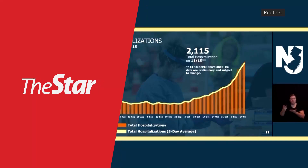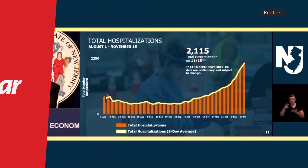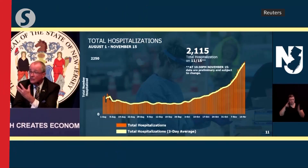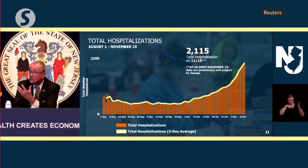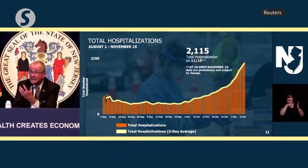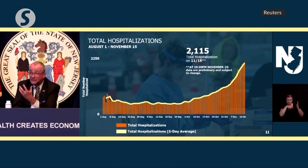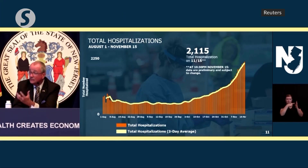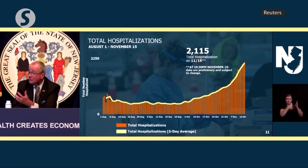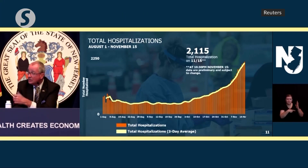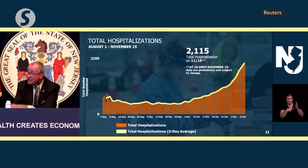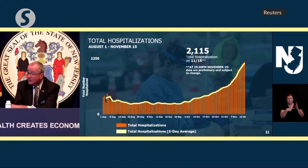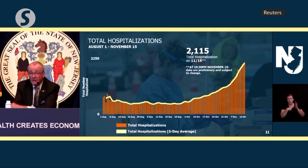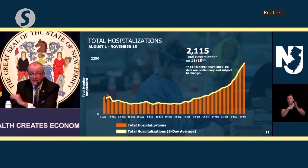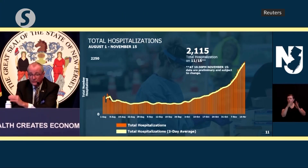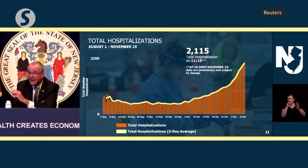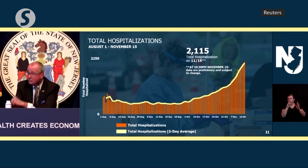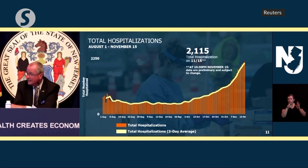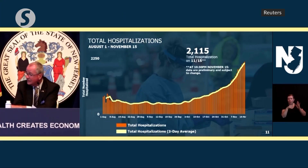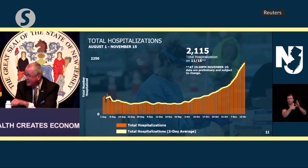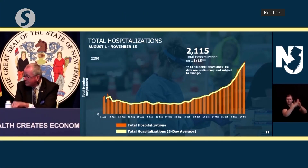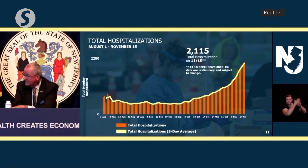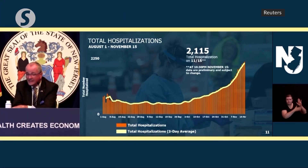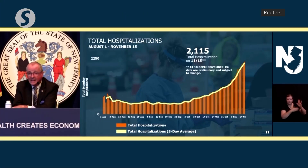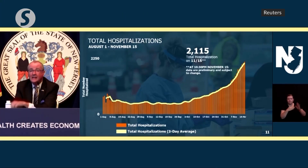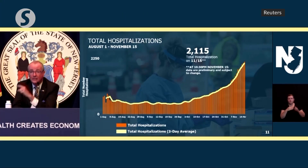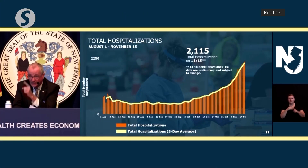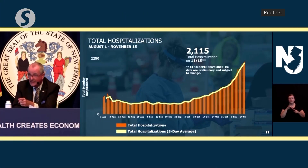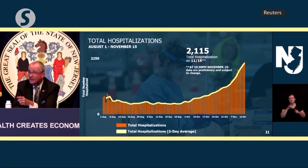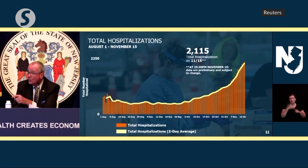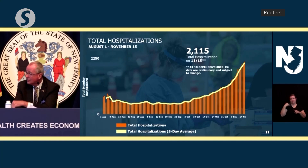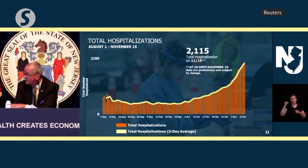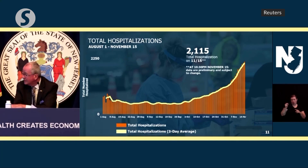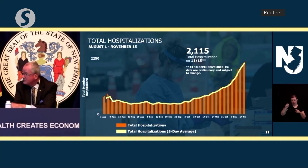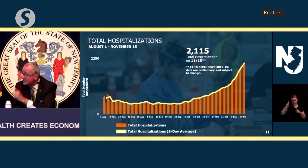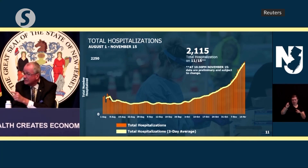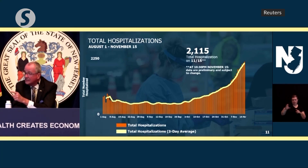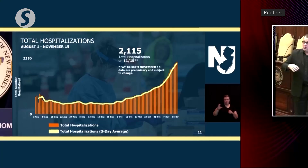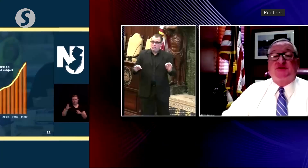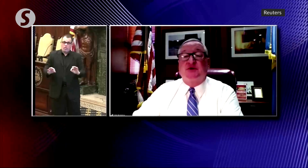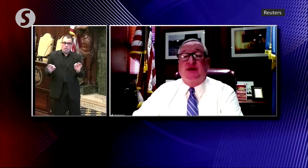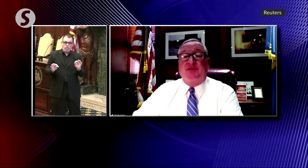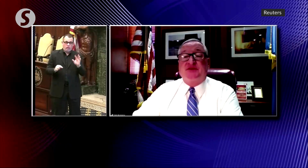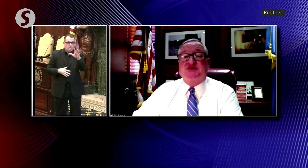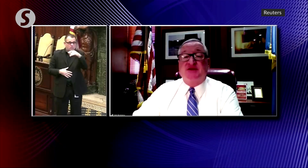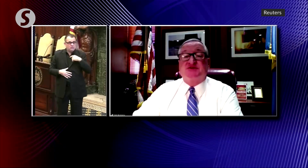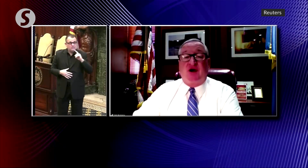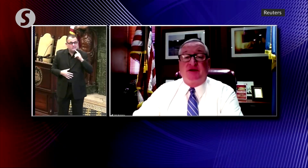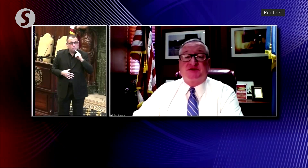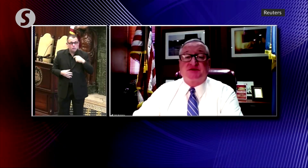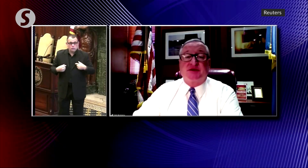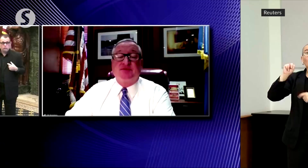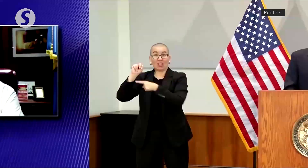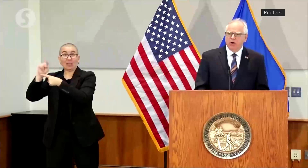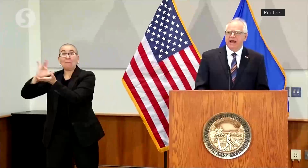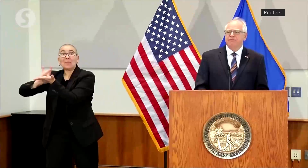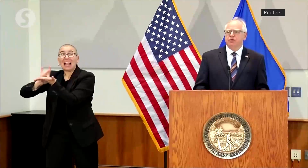What this is going to look like in December and January is not pretty. It's not pretty today. It's going to get a lot worse. Governors and local leaders across the